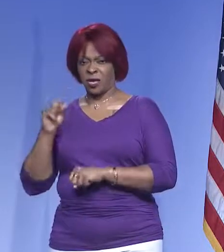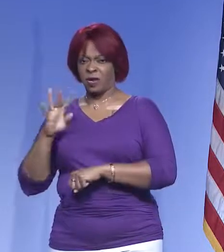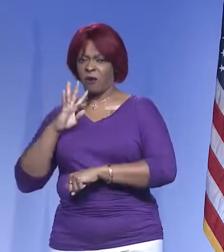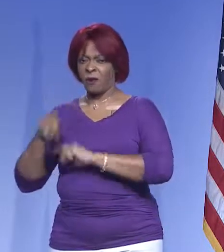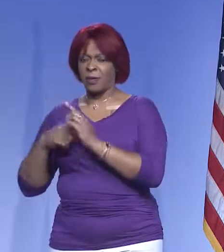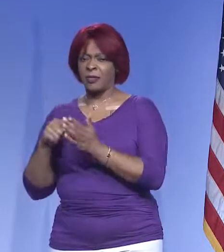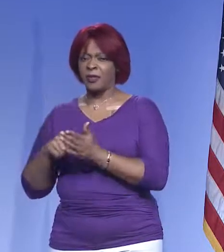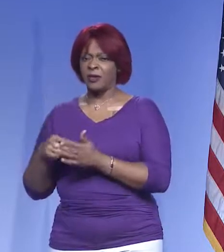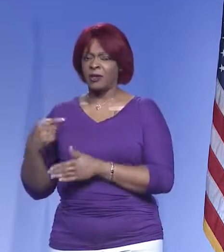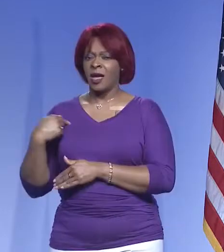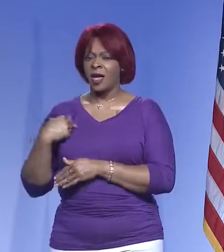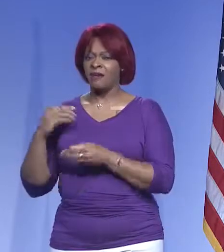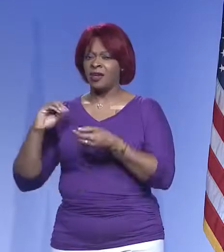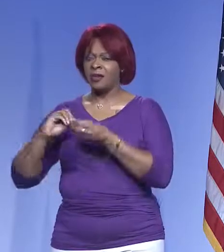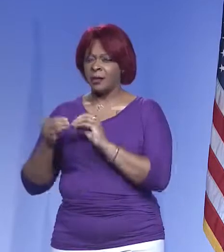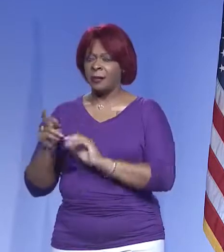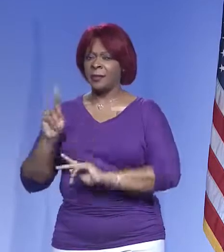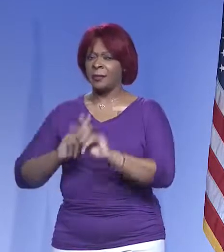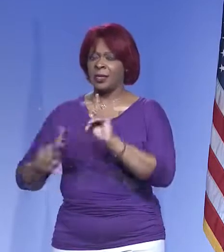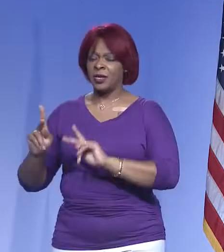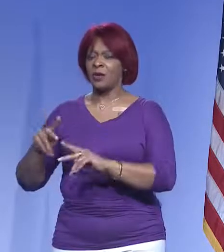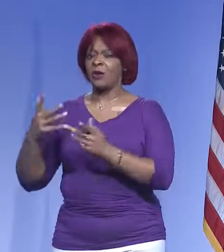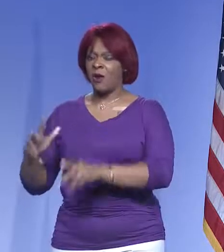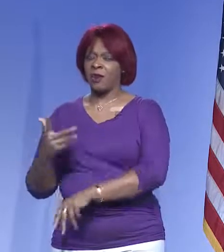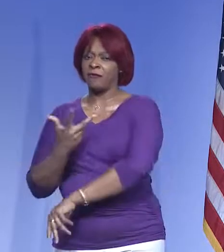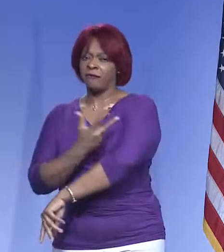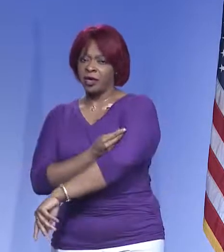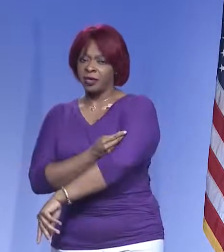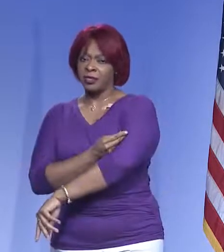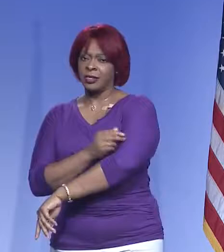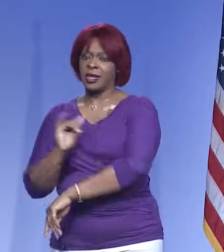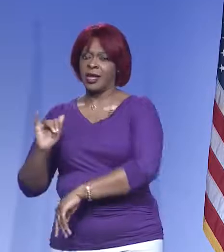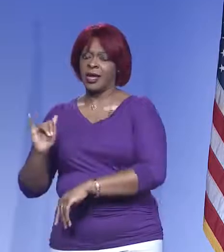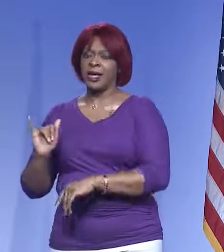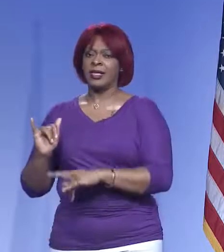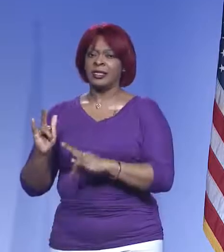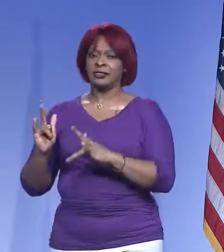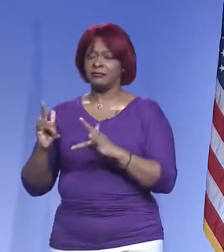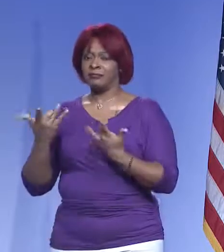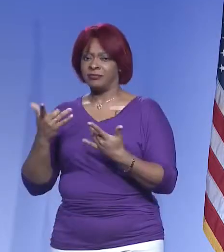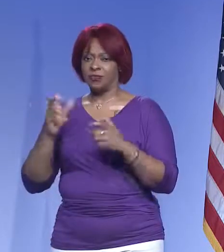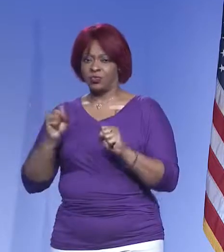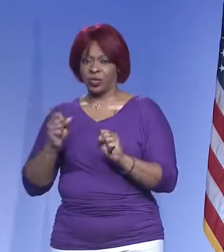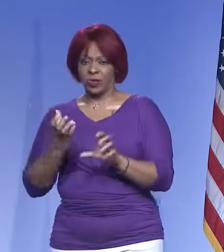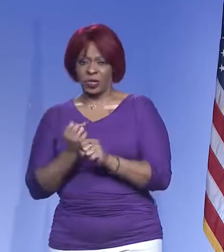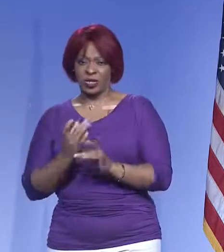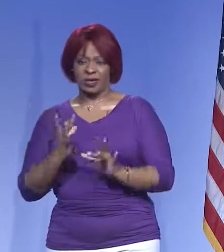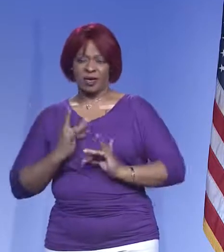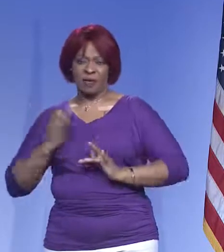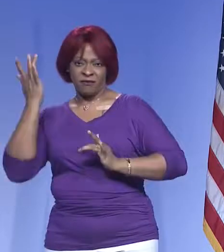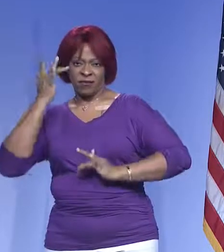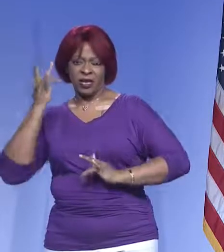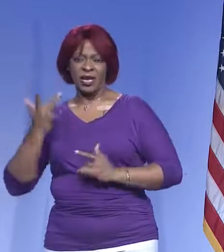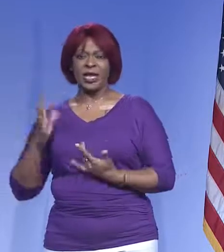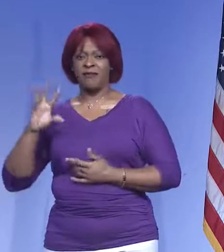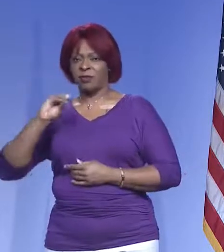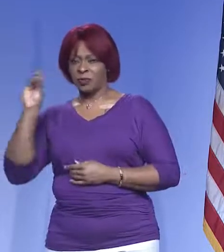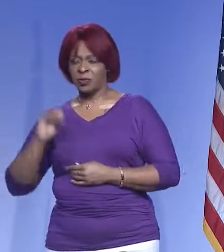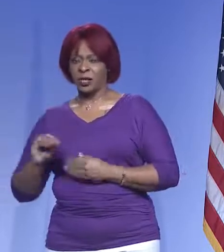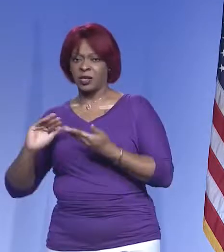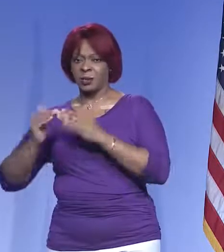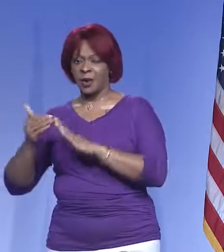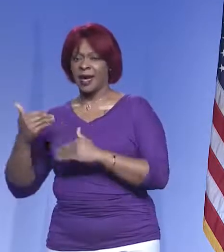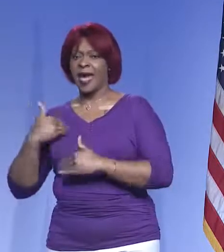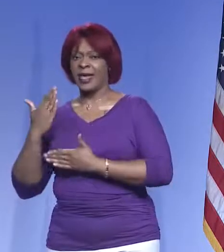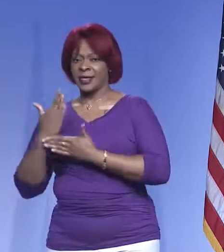have about the same number of people who are vaccinated as who are susceptible, does that mean there's about 60% of the community has some